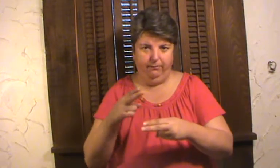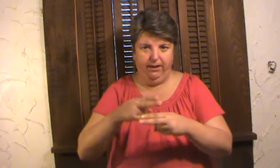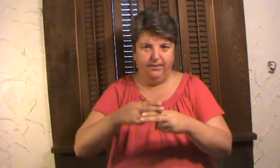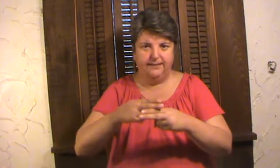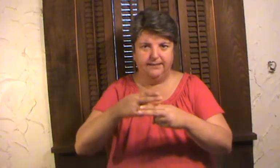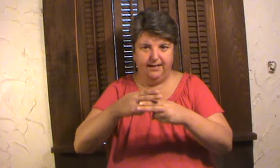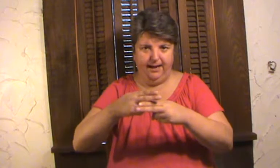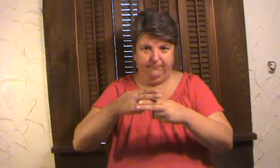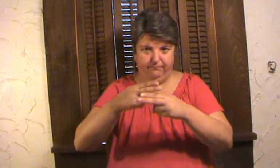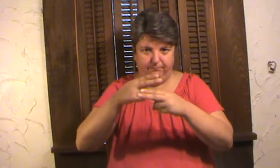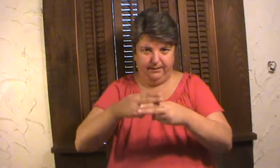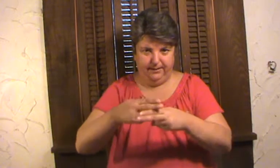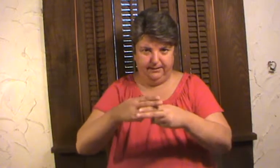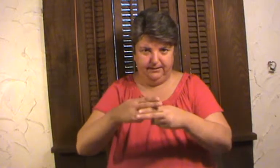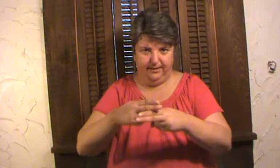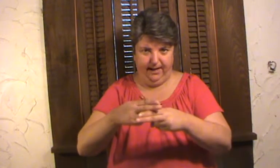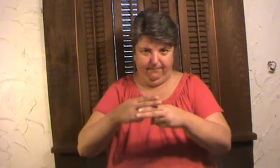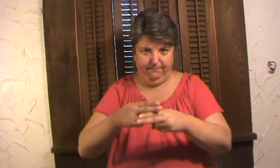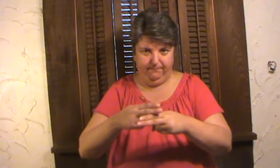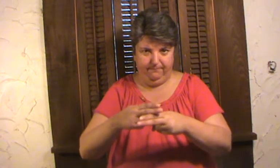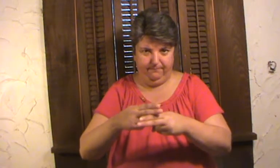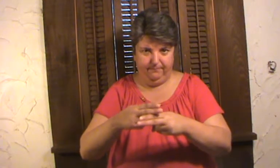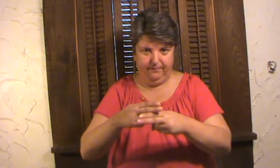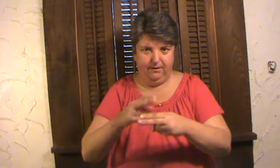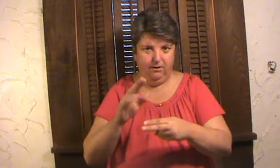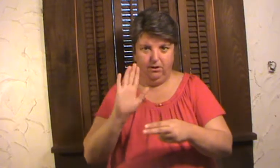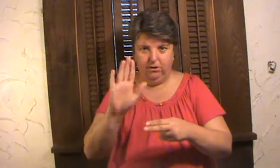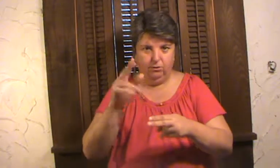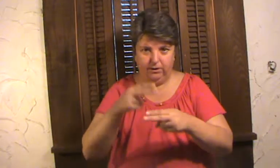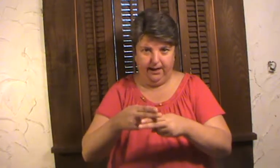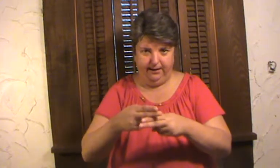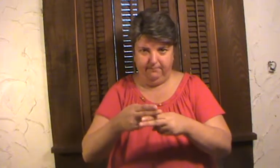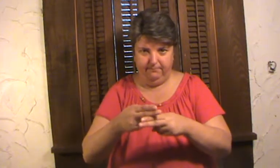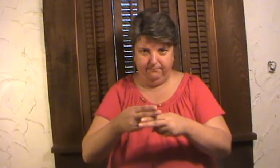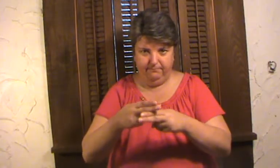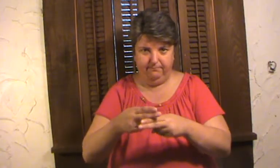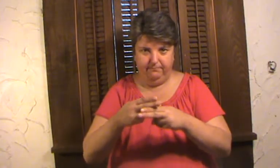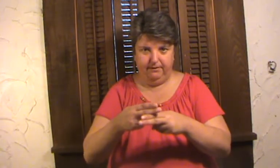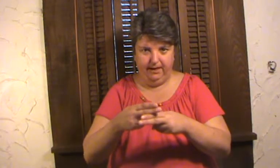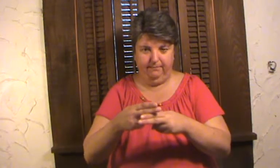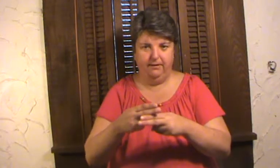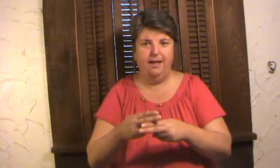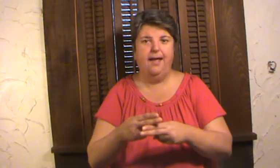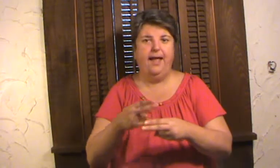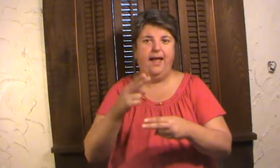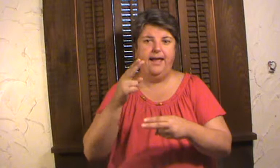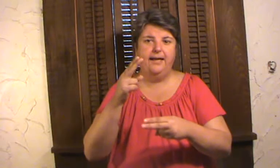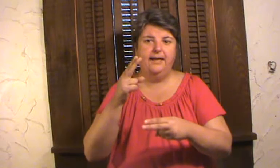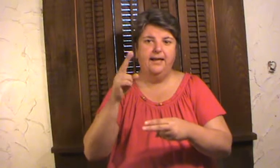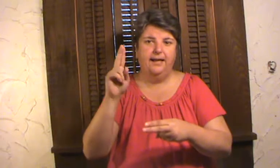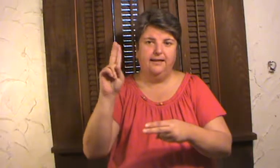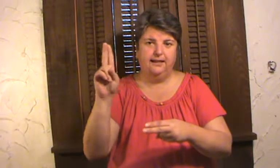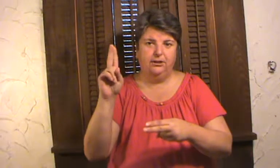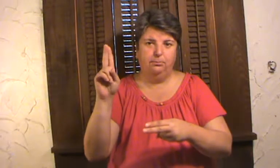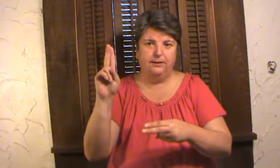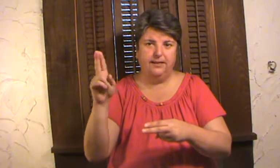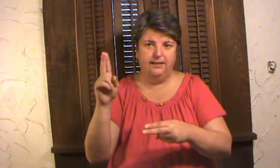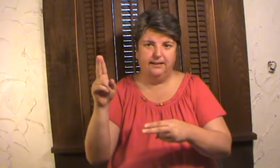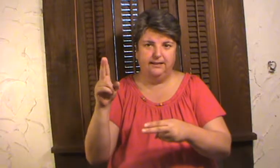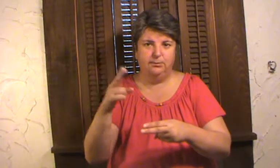Well, this is name, like this, name. Your name, name. Egg is like you pretend that this one is